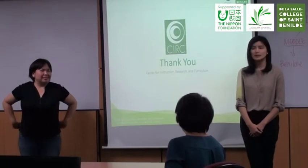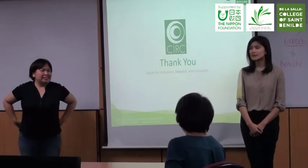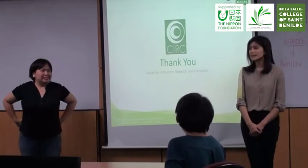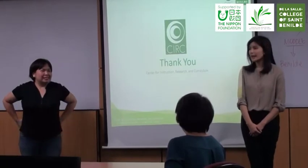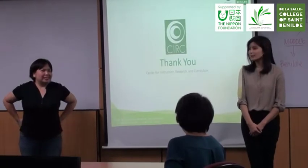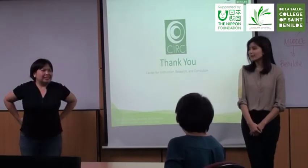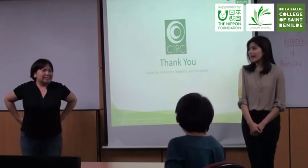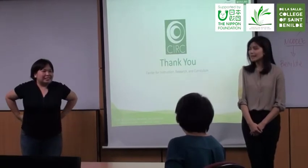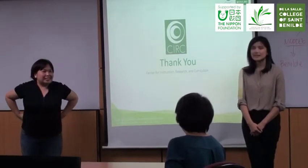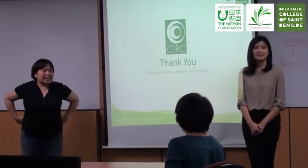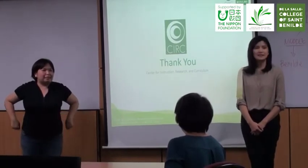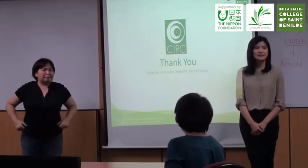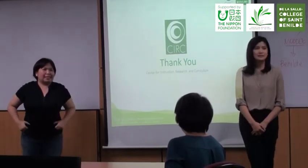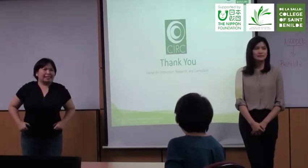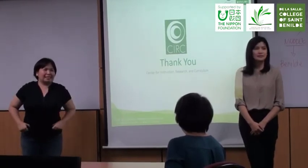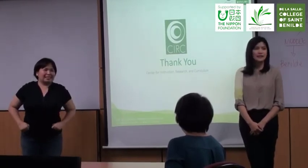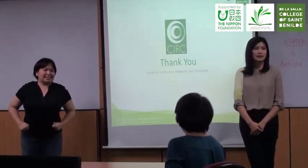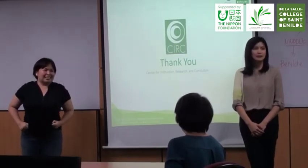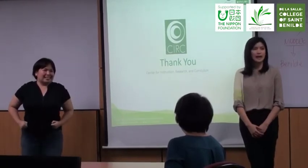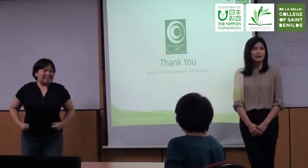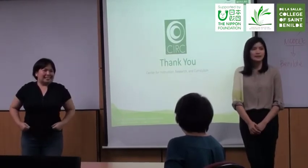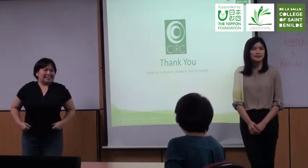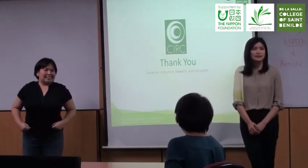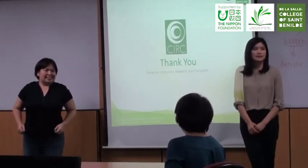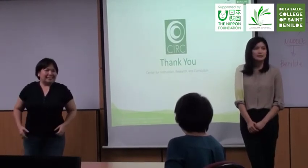web Skype class.